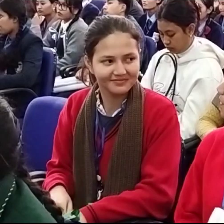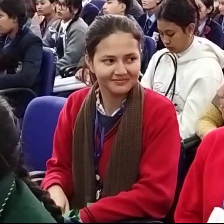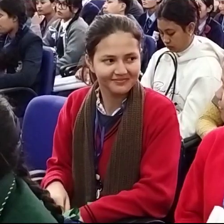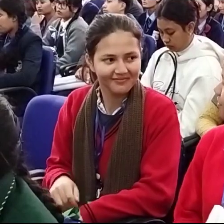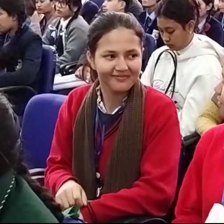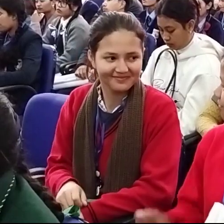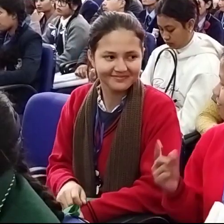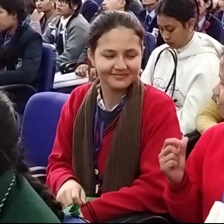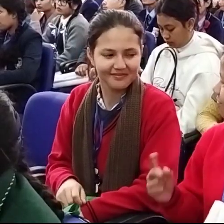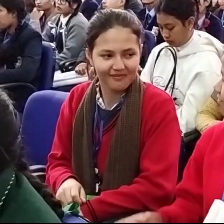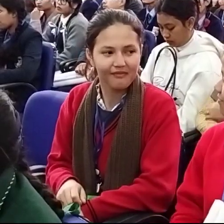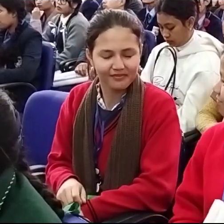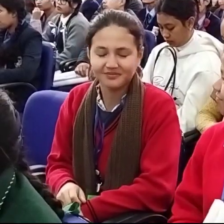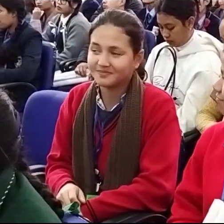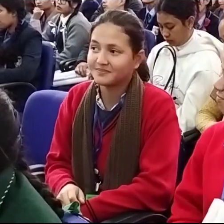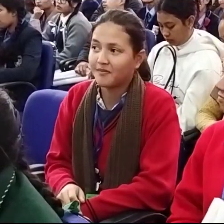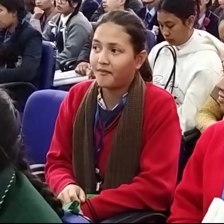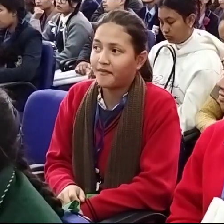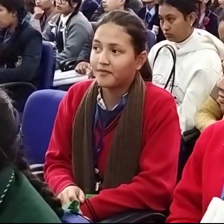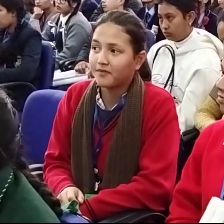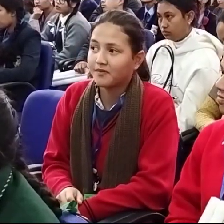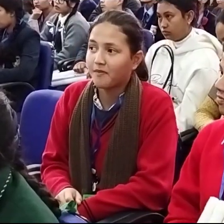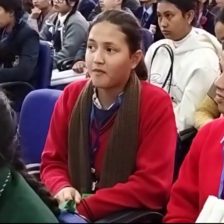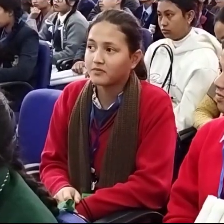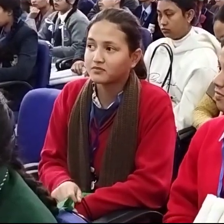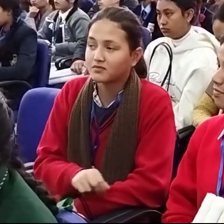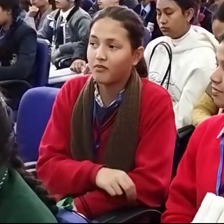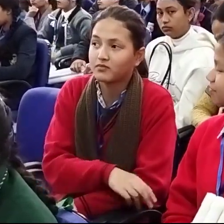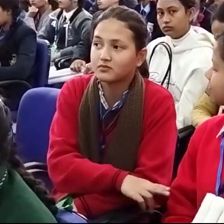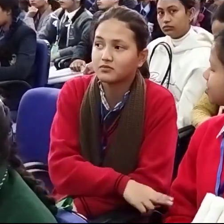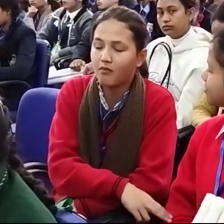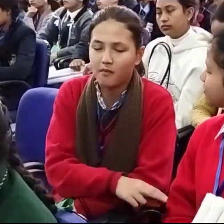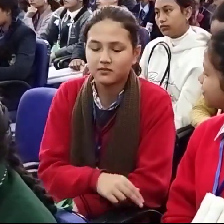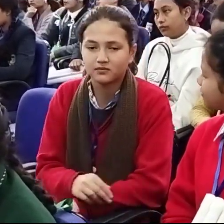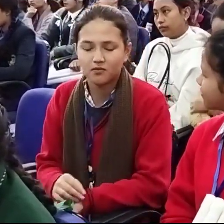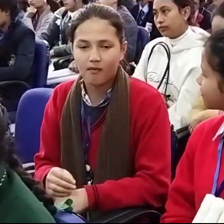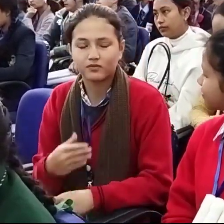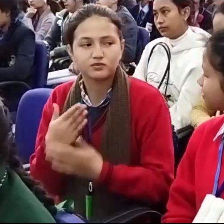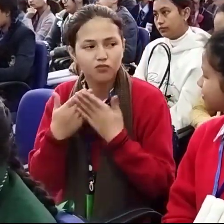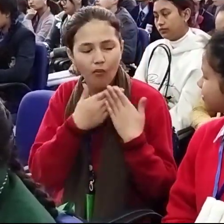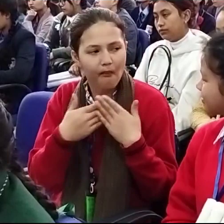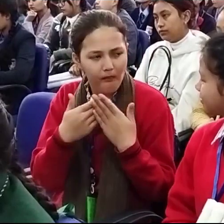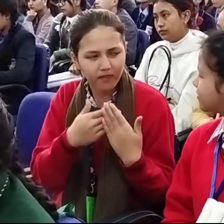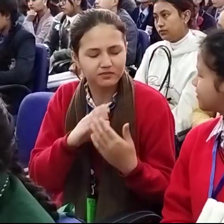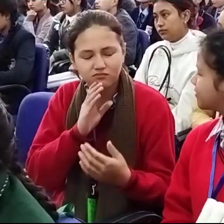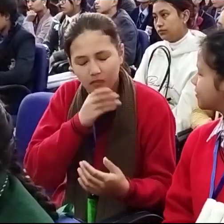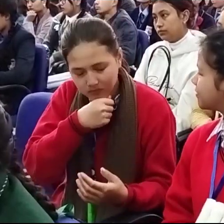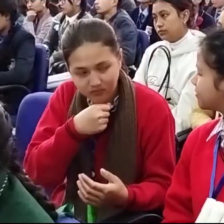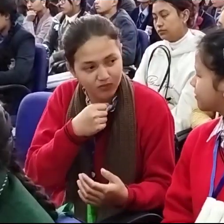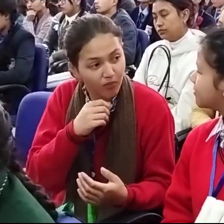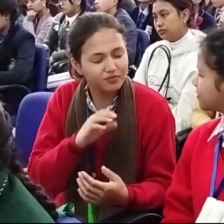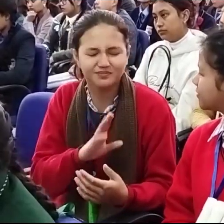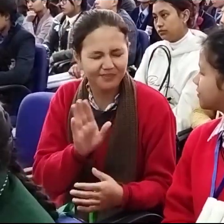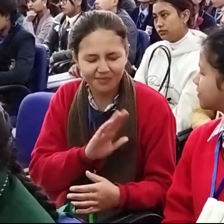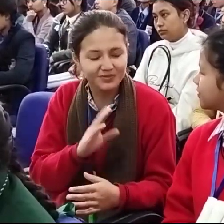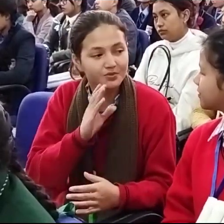repels flies. And there are so many other traditional practices at home where a child,